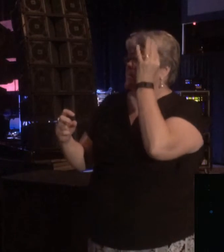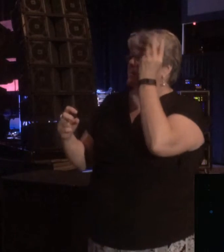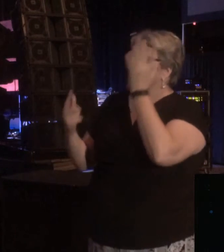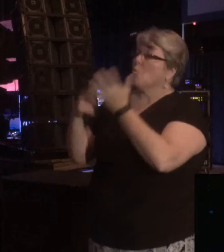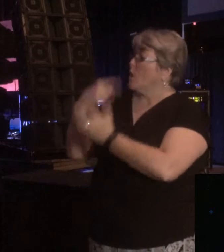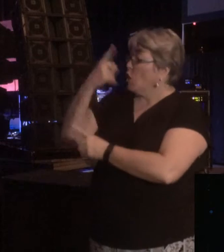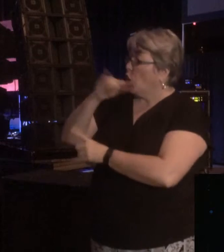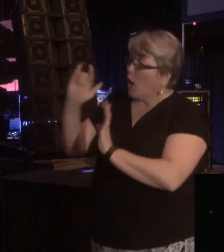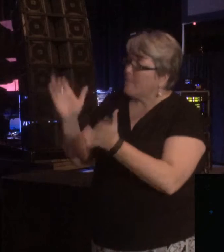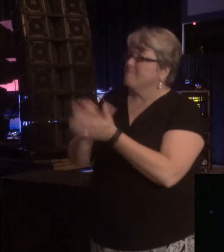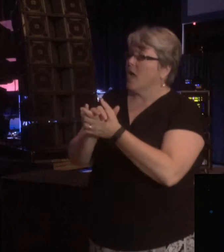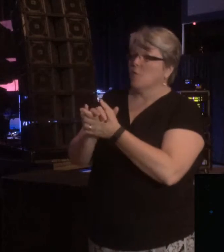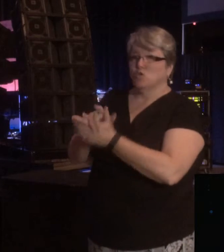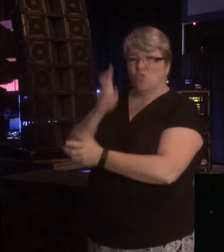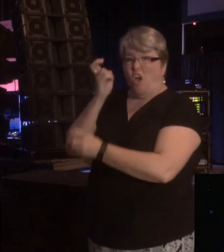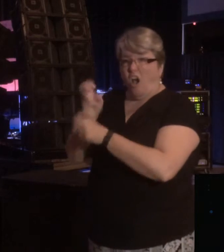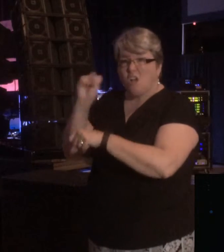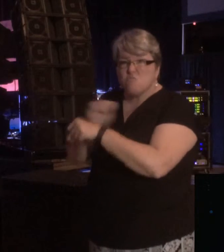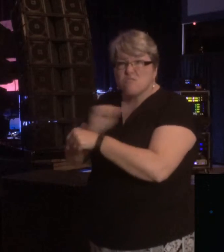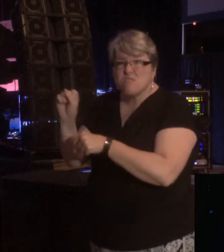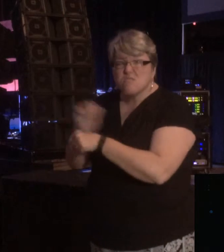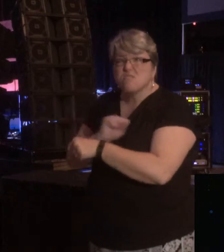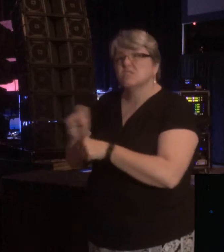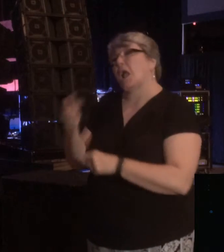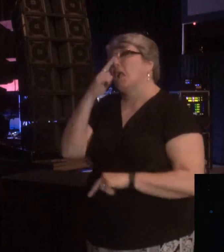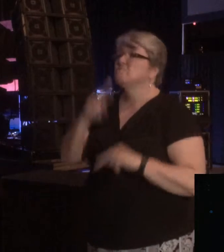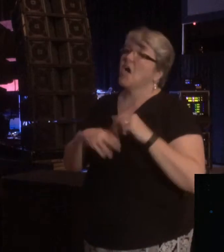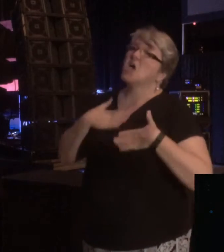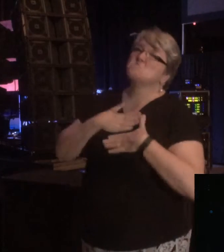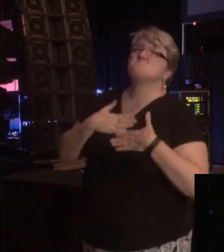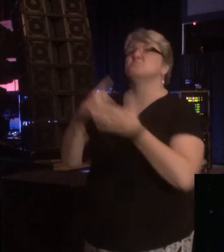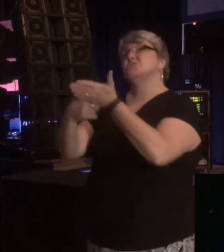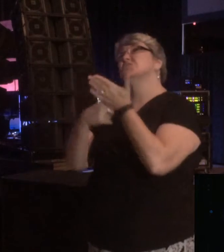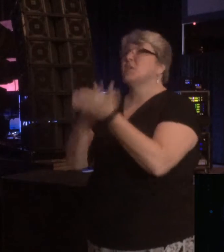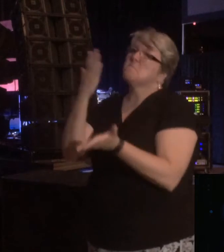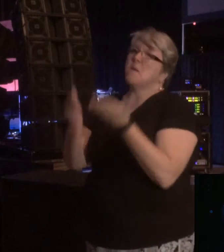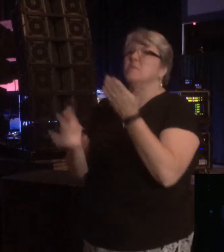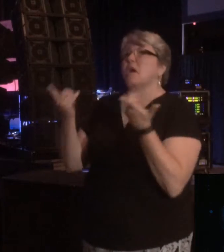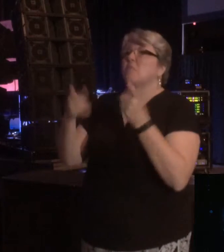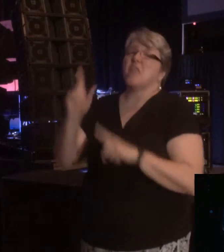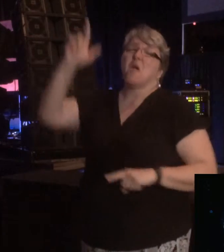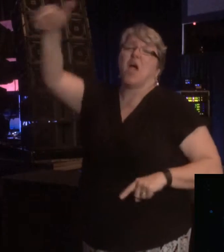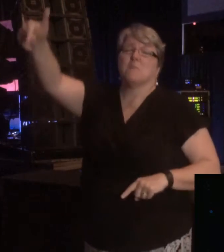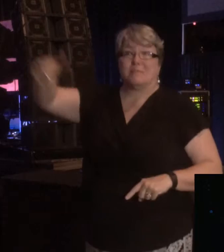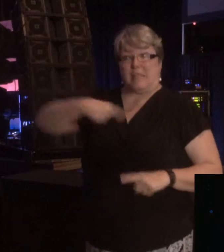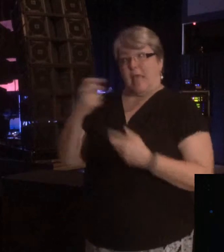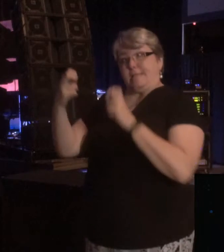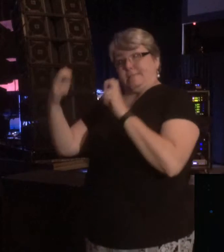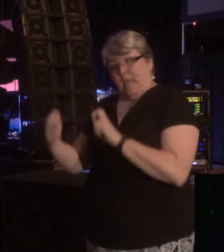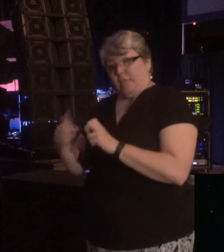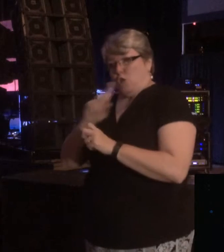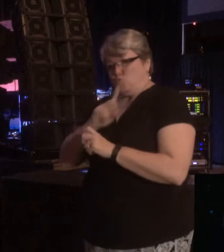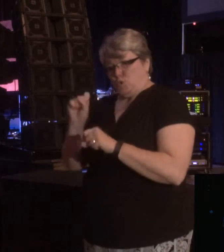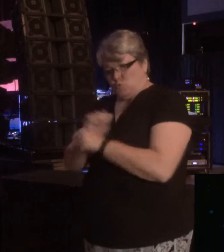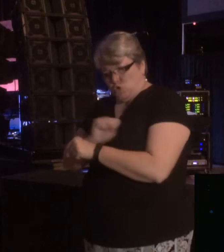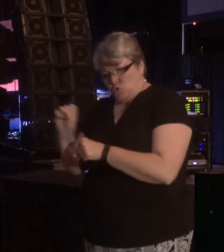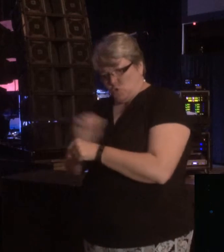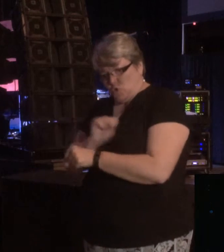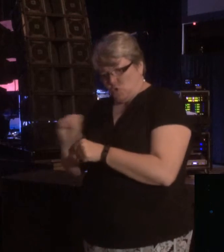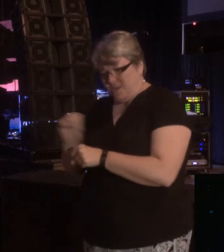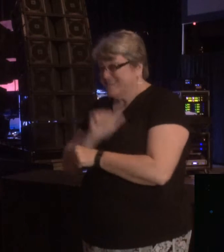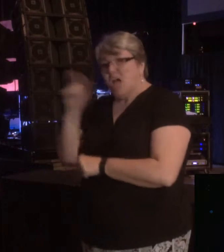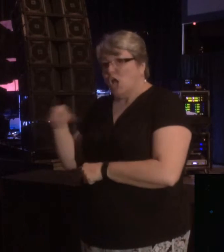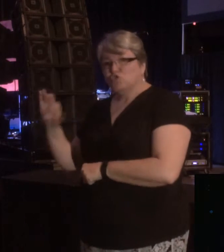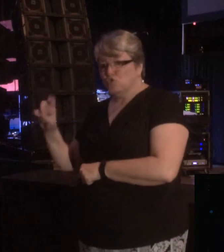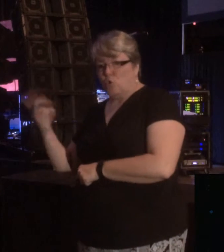were to take care of us, you know. I agree. Awesome. Cool. That's all I was looking for. All right.